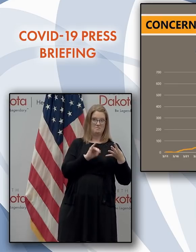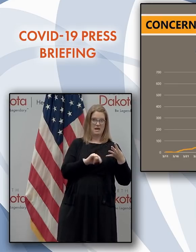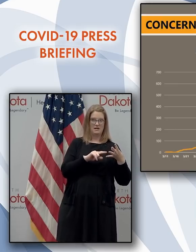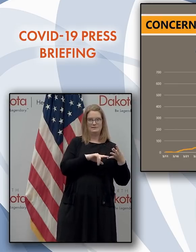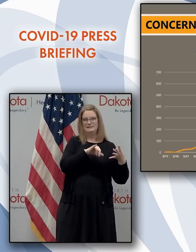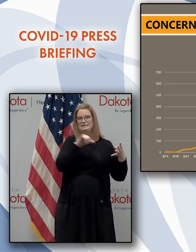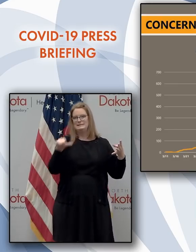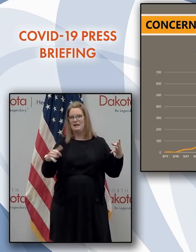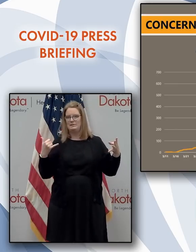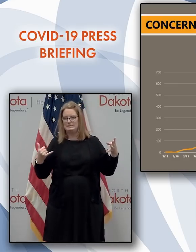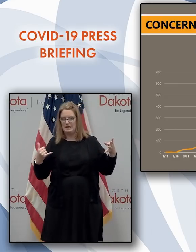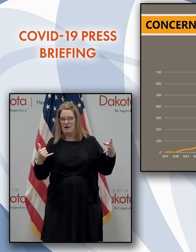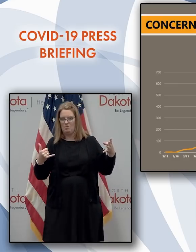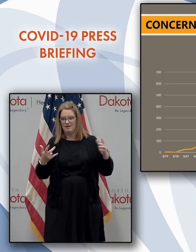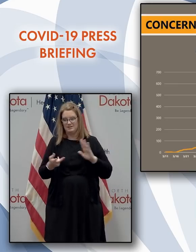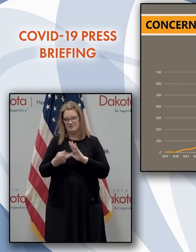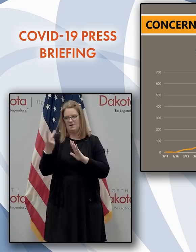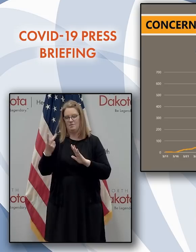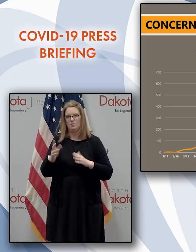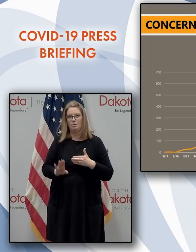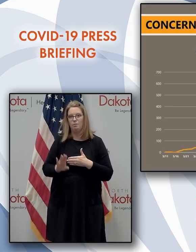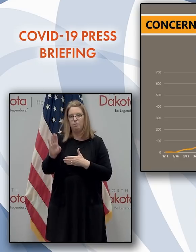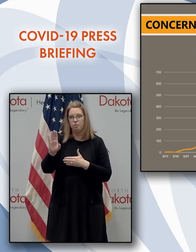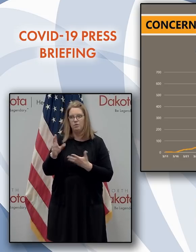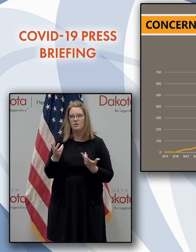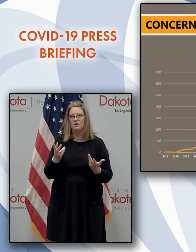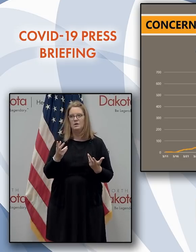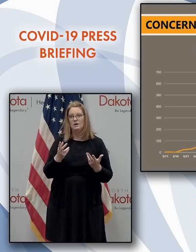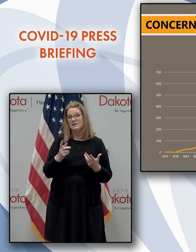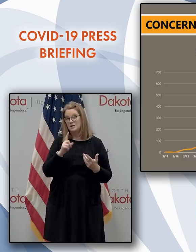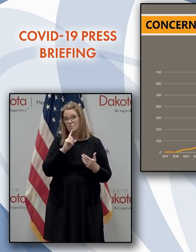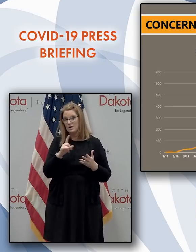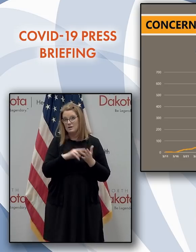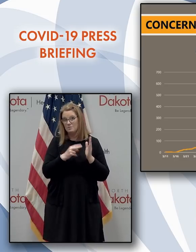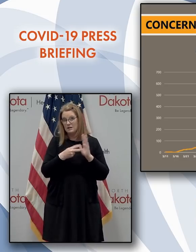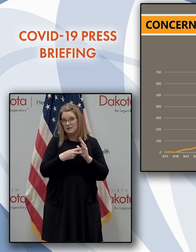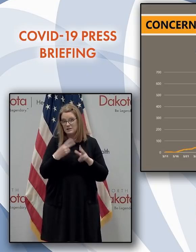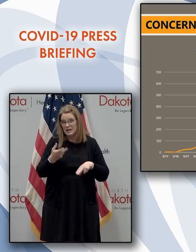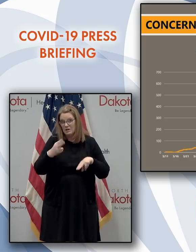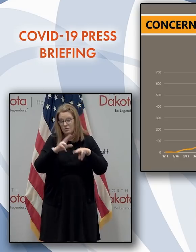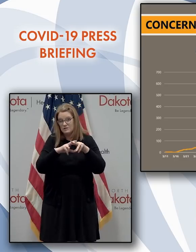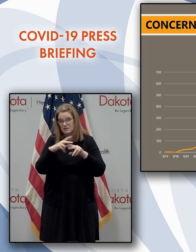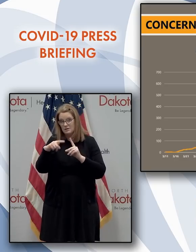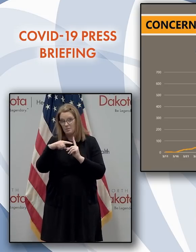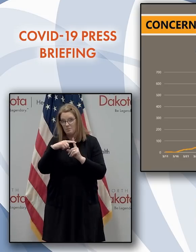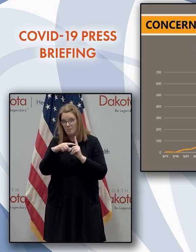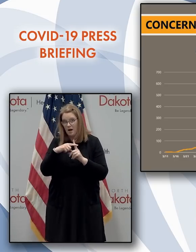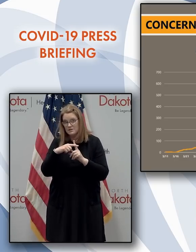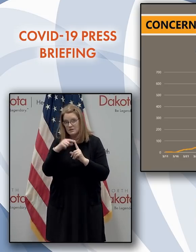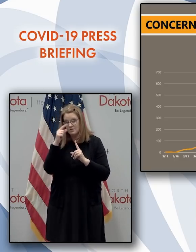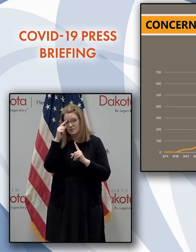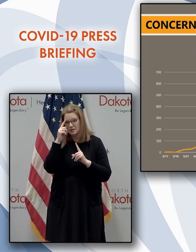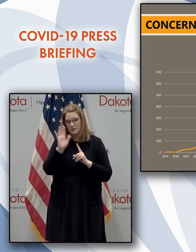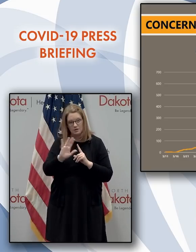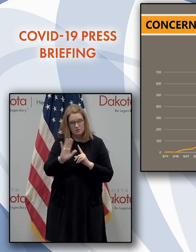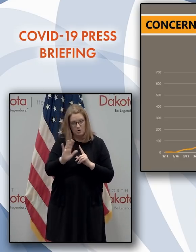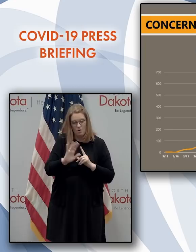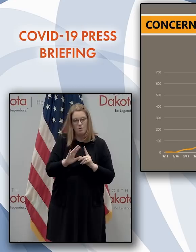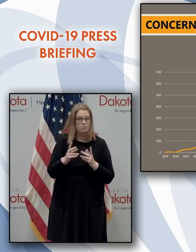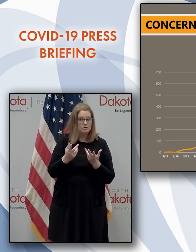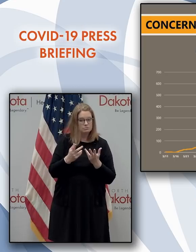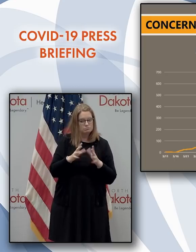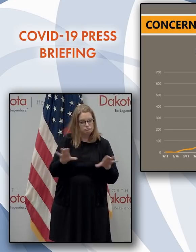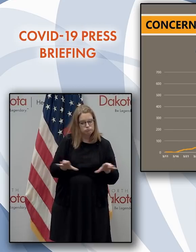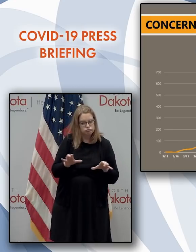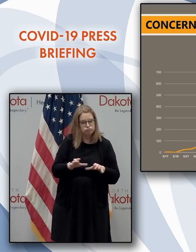we're seeing an increase here, it's not necessarily a big increase in the positivity rate. As I stated at the outset, we are doing more testing.